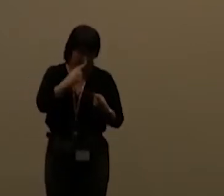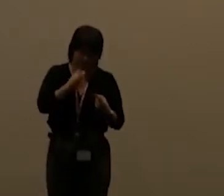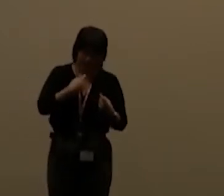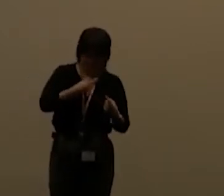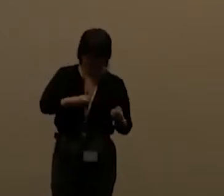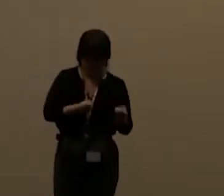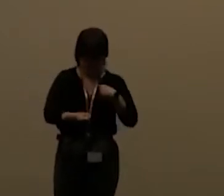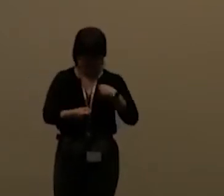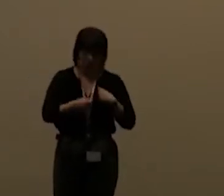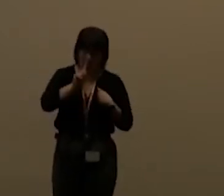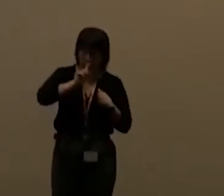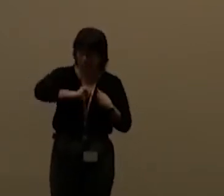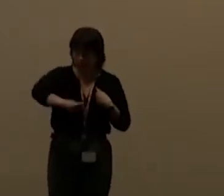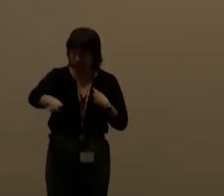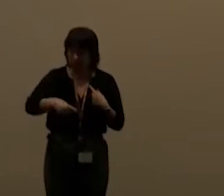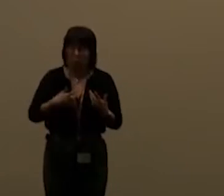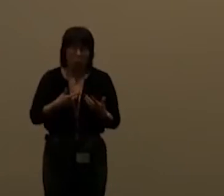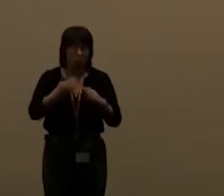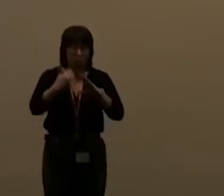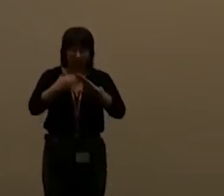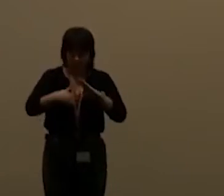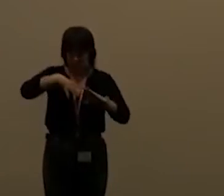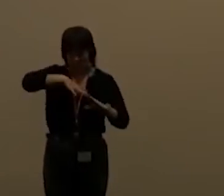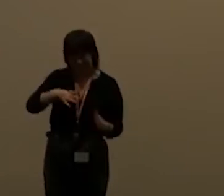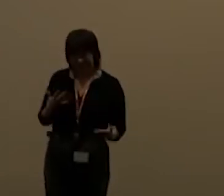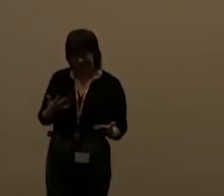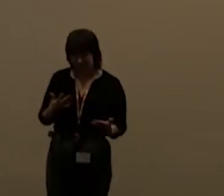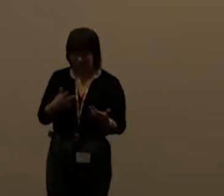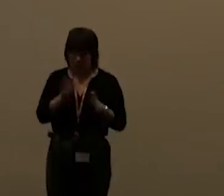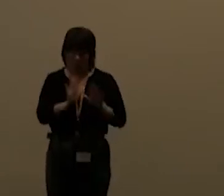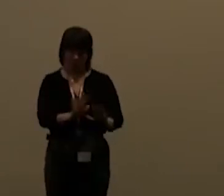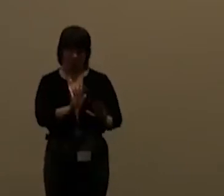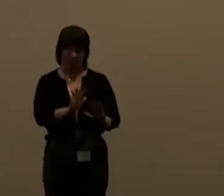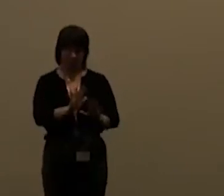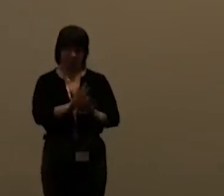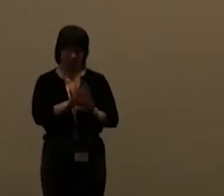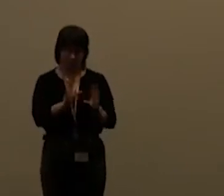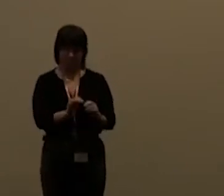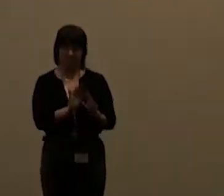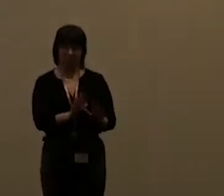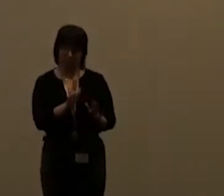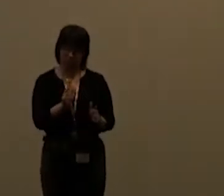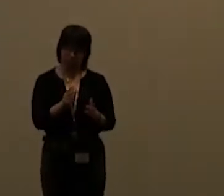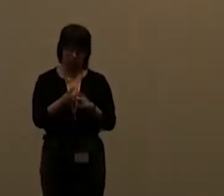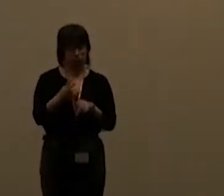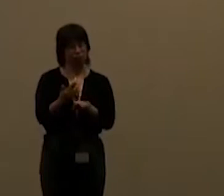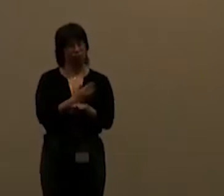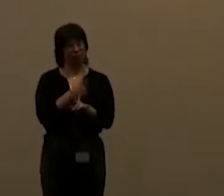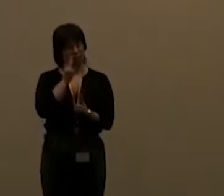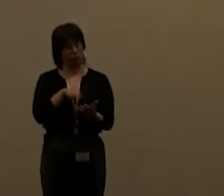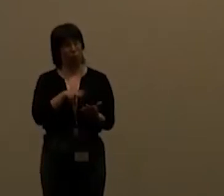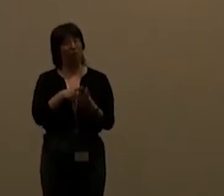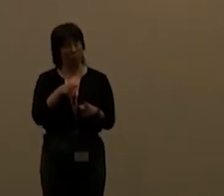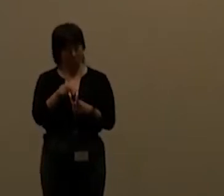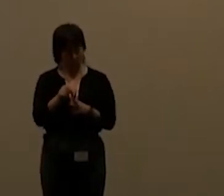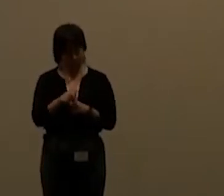we can add that here. And then whether comments are required, we can turn that on or off. So I'm going to leave everything as is, and we're going to preview this